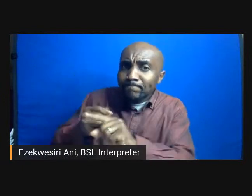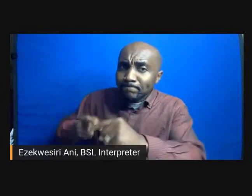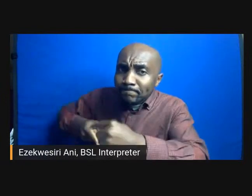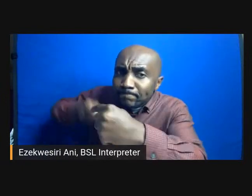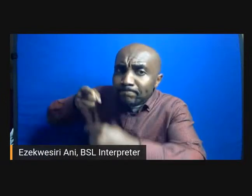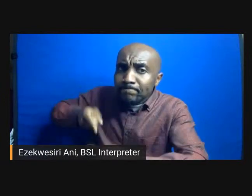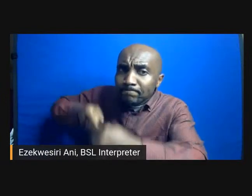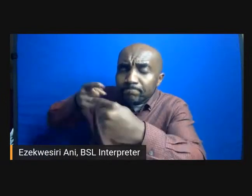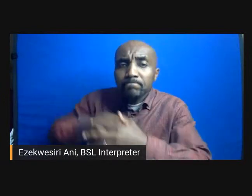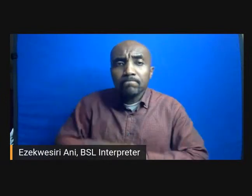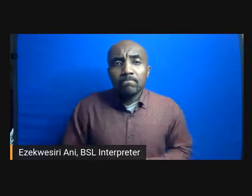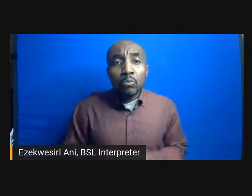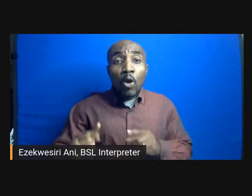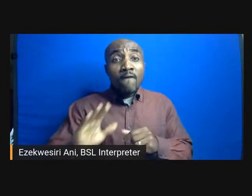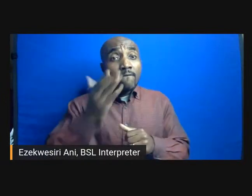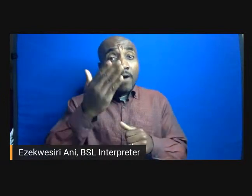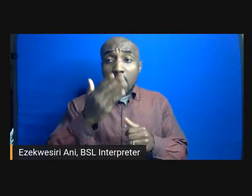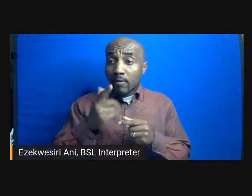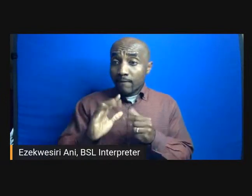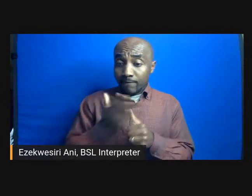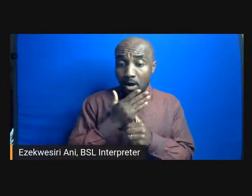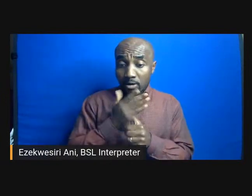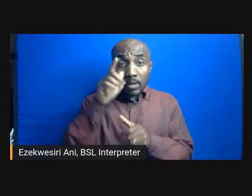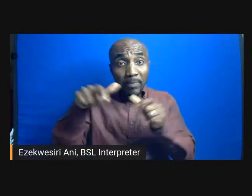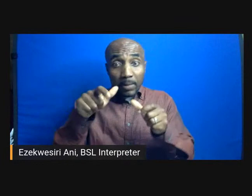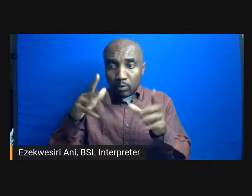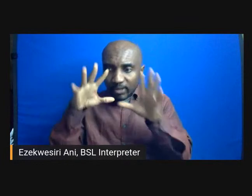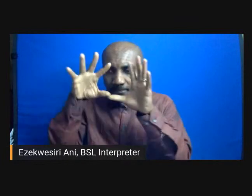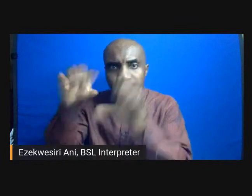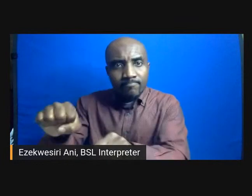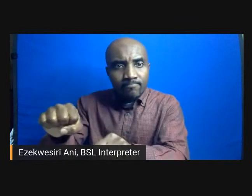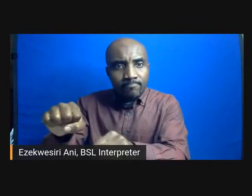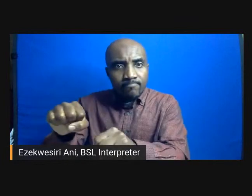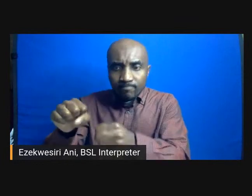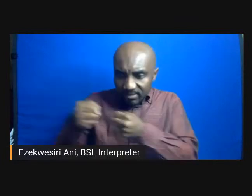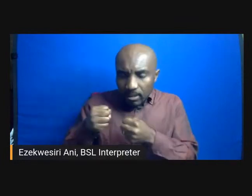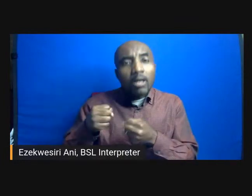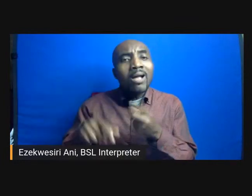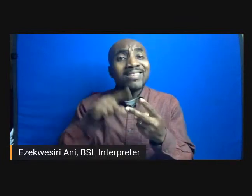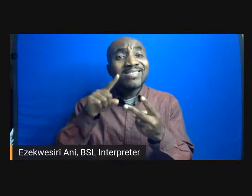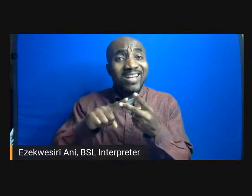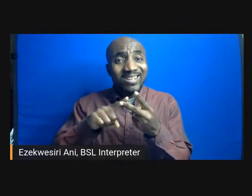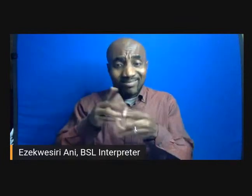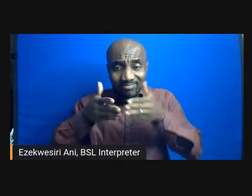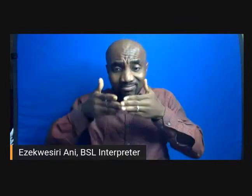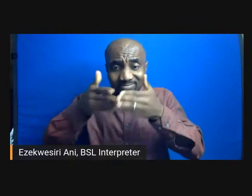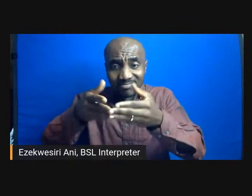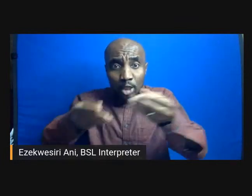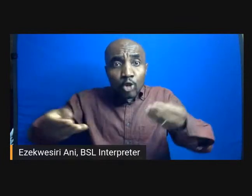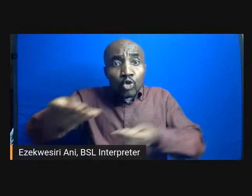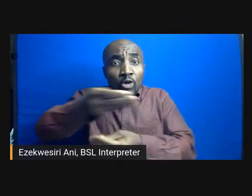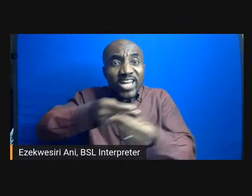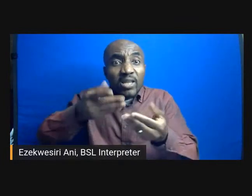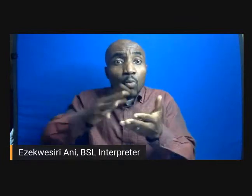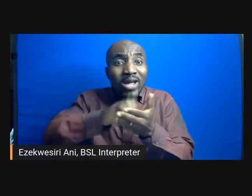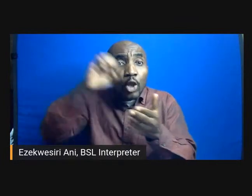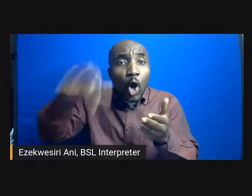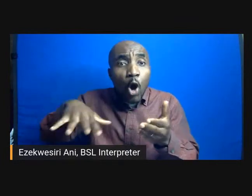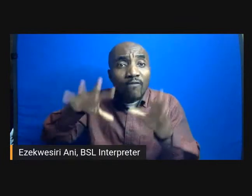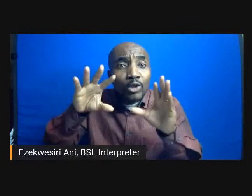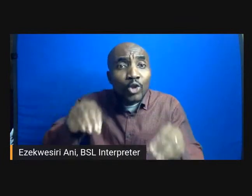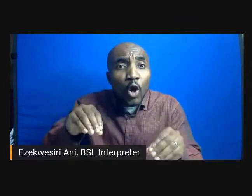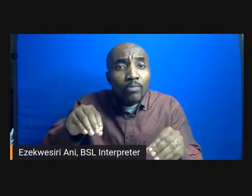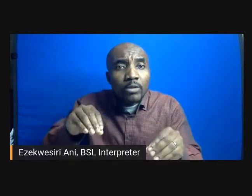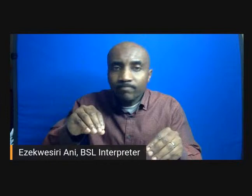First, they came to take the people away. Then, when trading in human life was no longer acceptable,